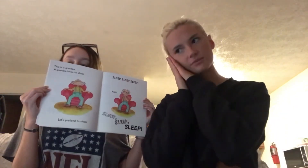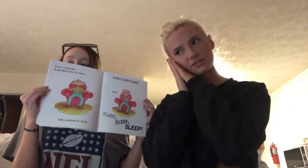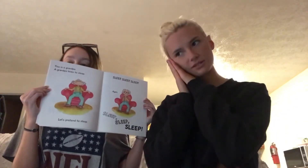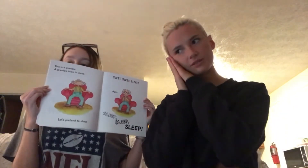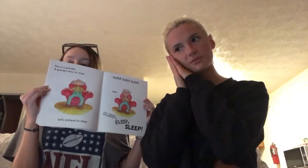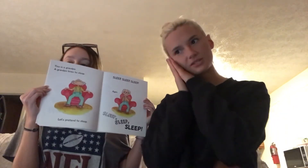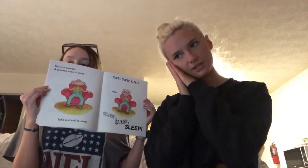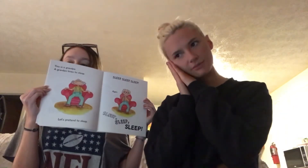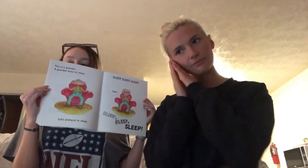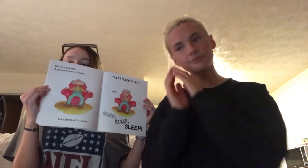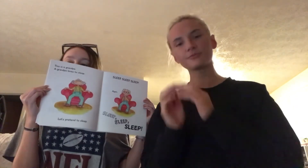sleep, sleep.